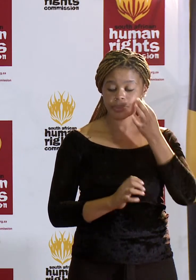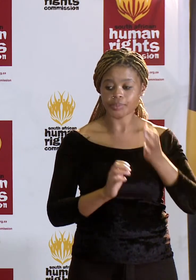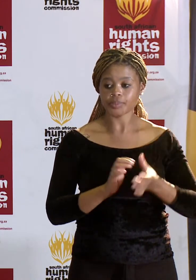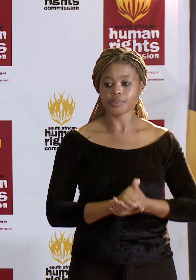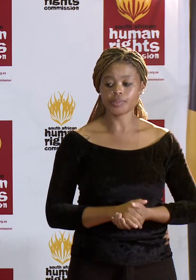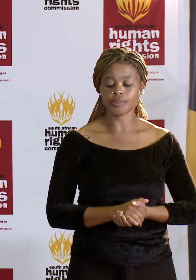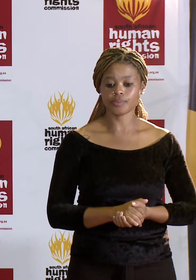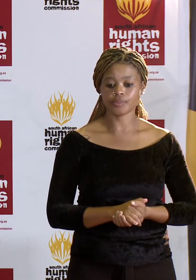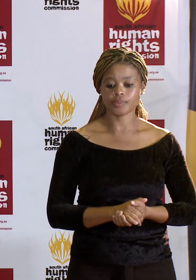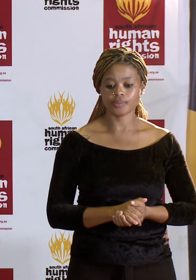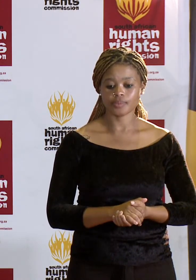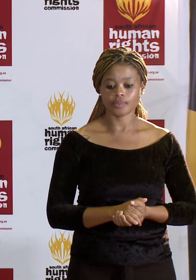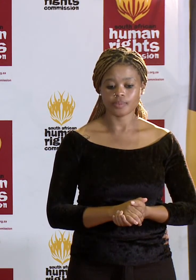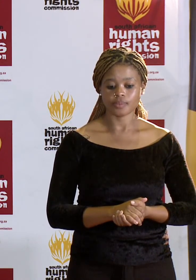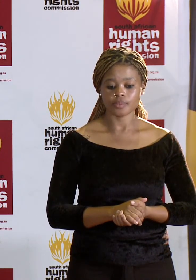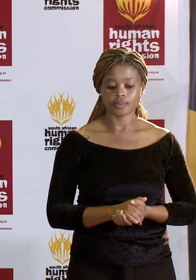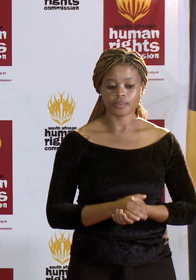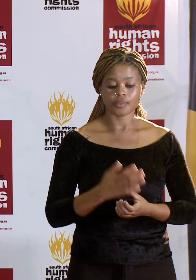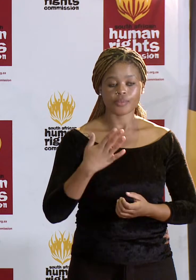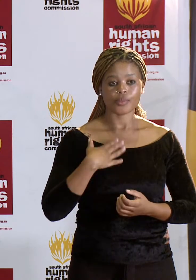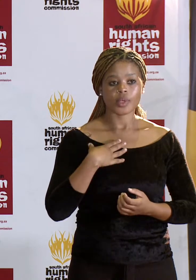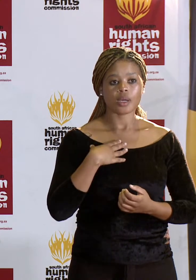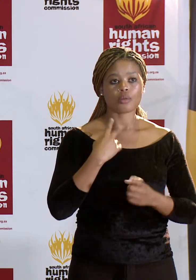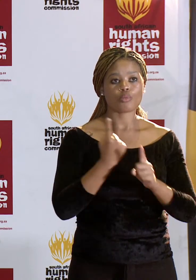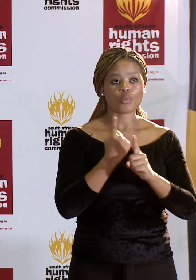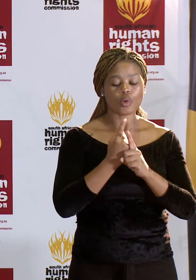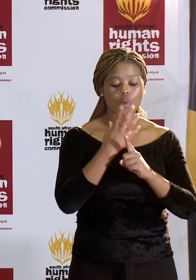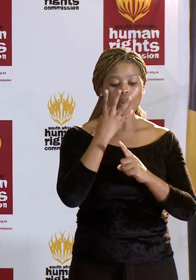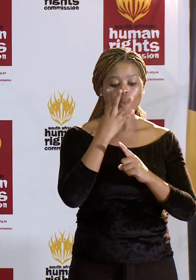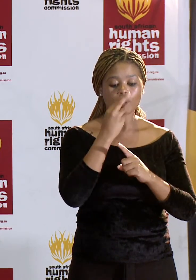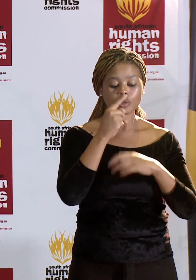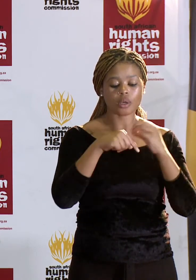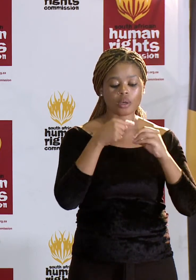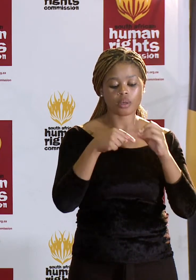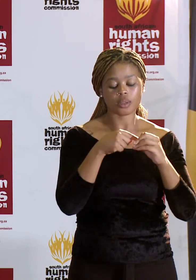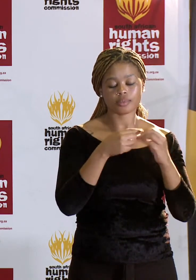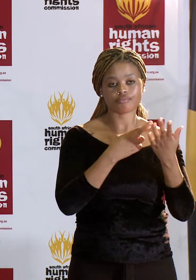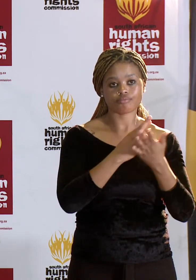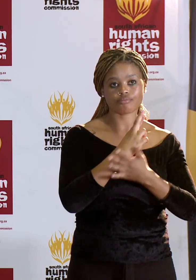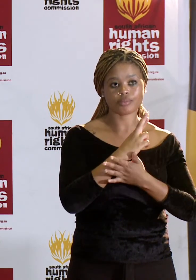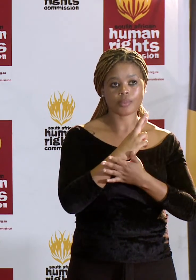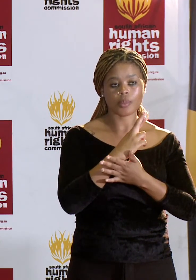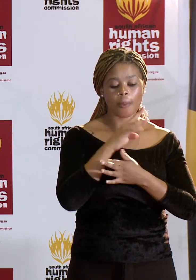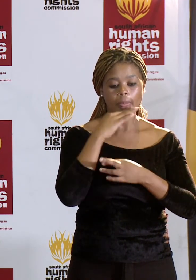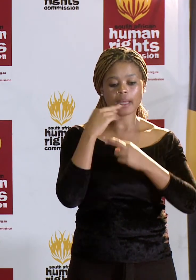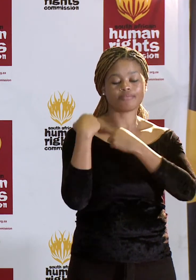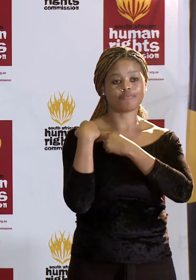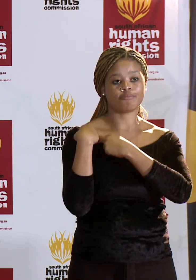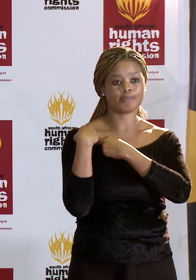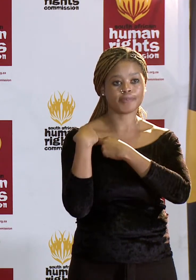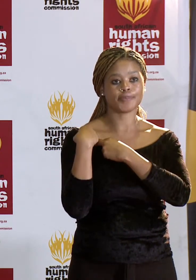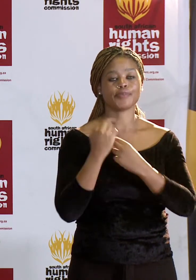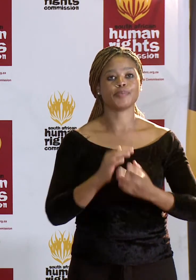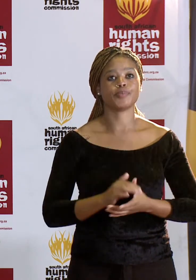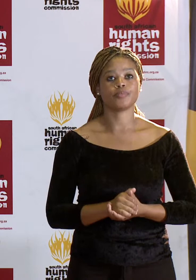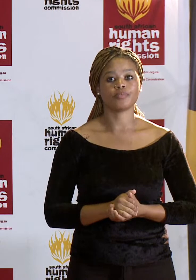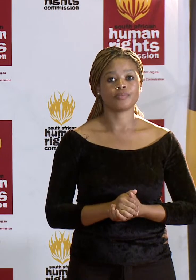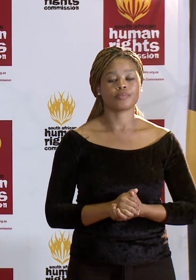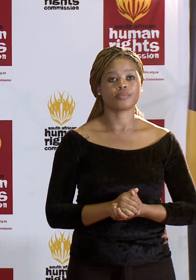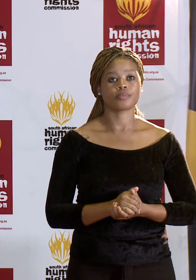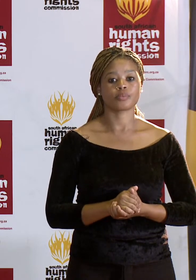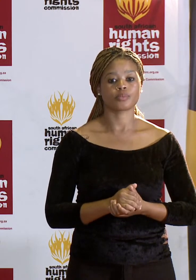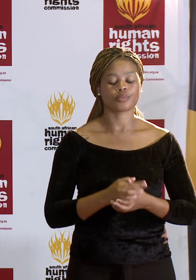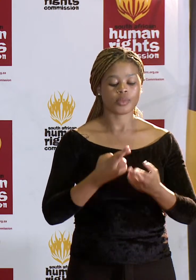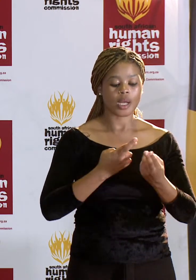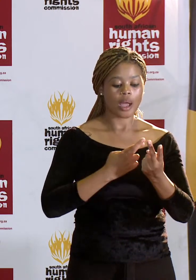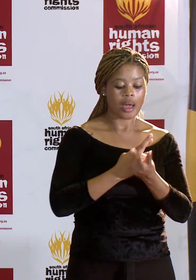I find to be missing every time we speak about rights, is responsibilities.